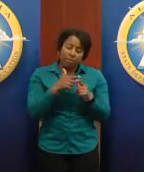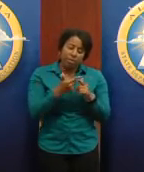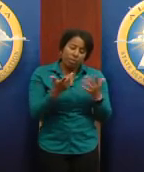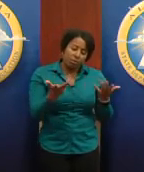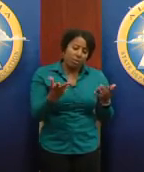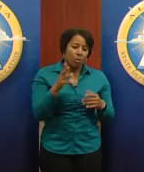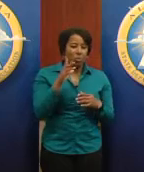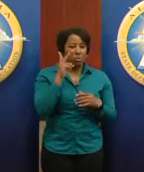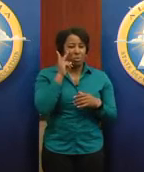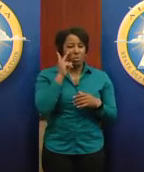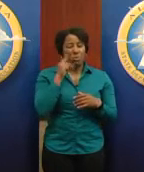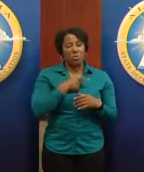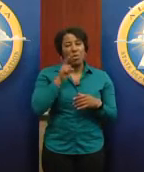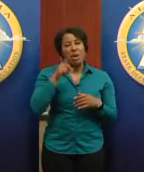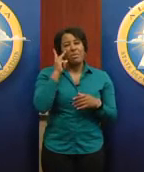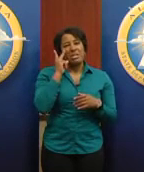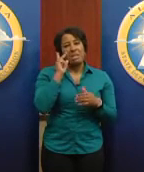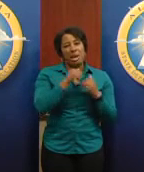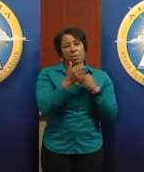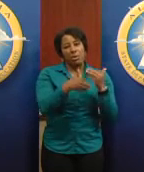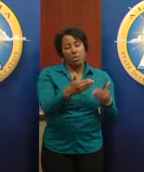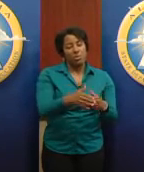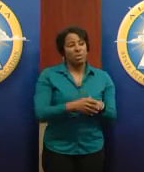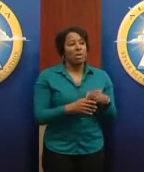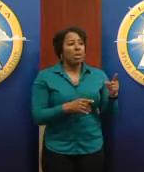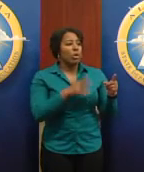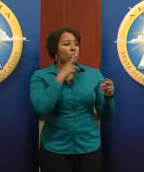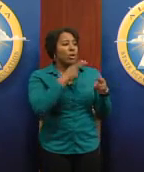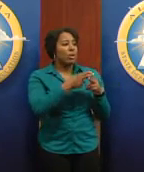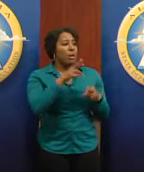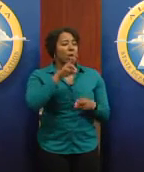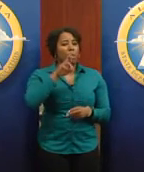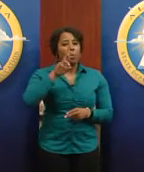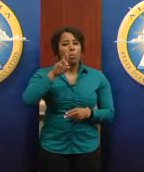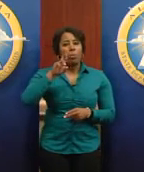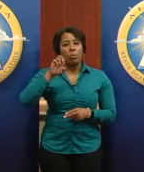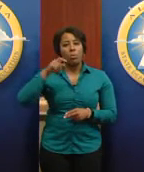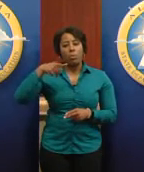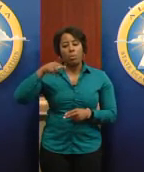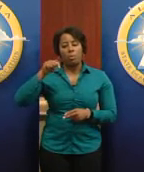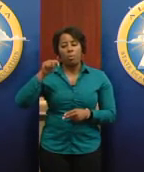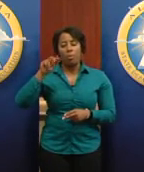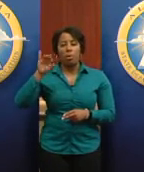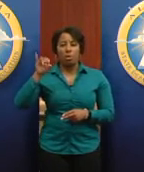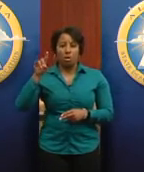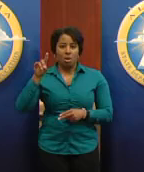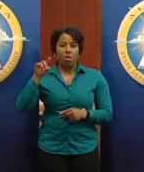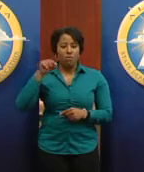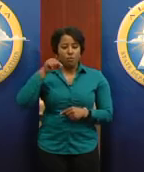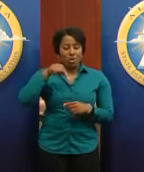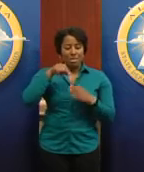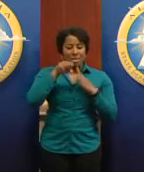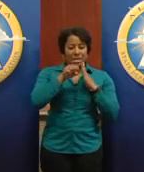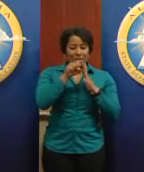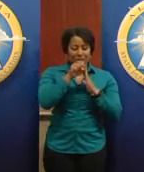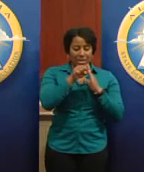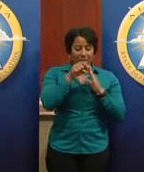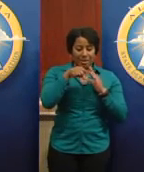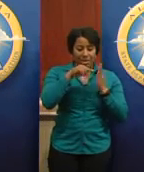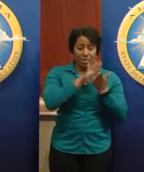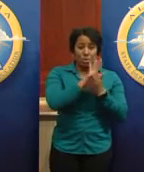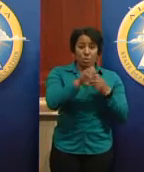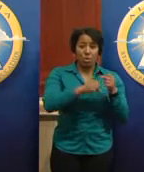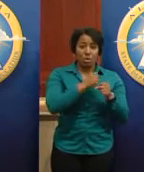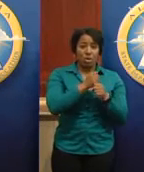have to see how that goes. And then she mentioned about report cards. Well, the report card, the state report card this year it'll